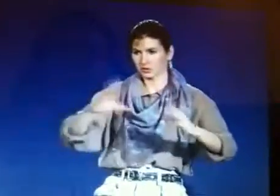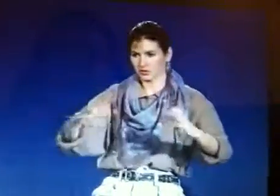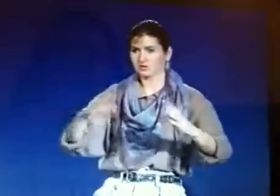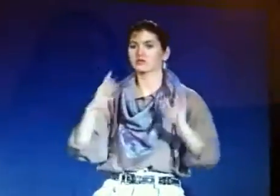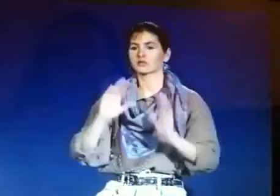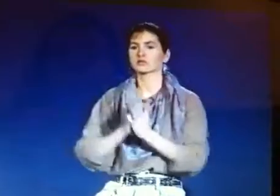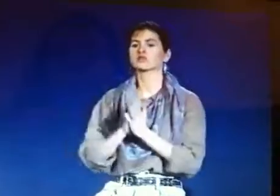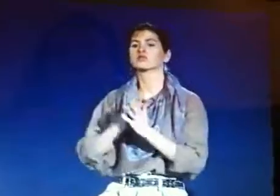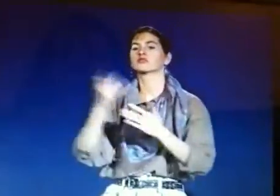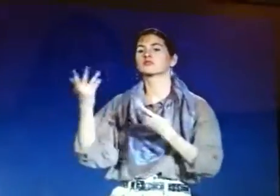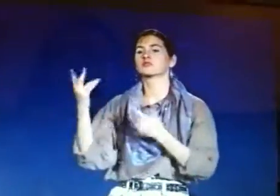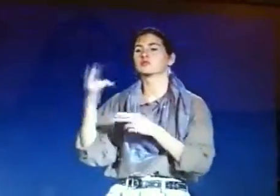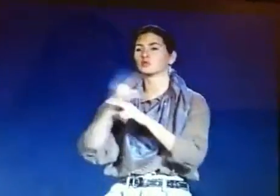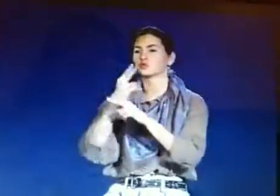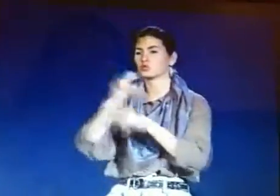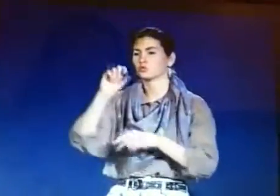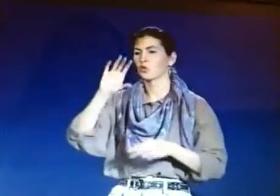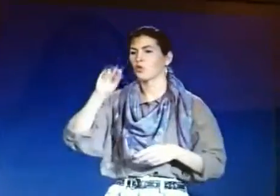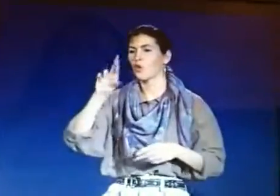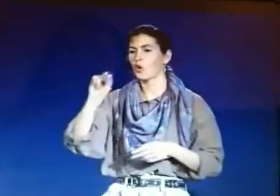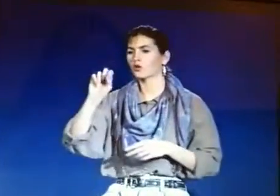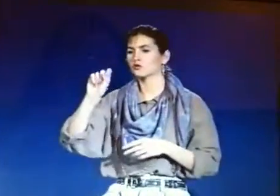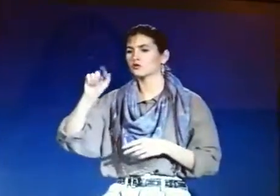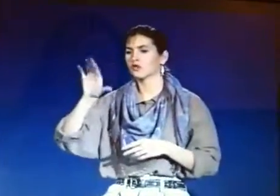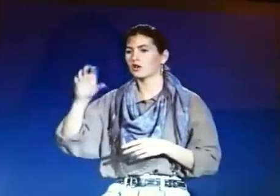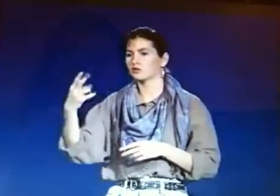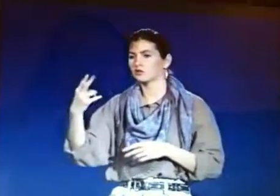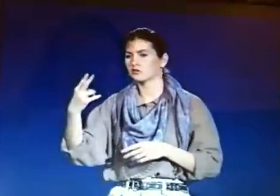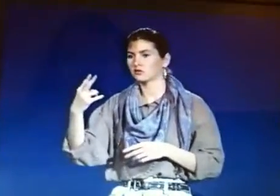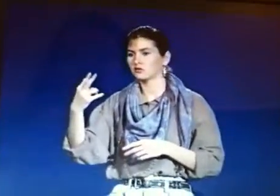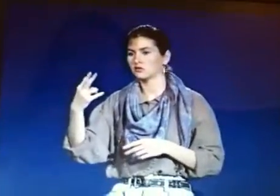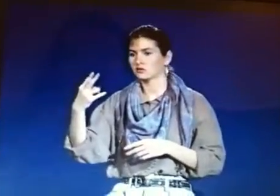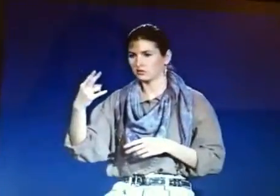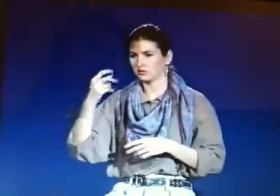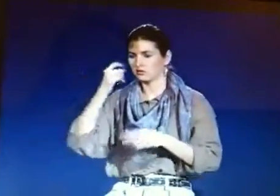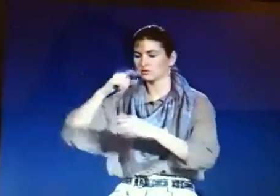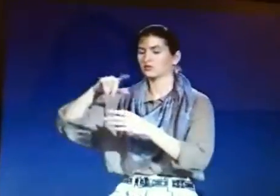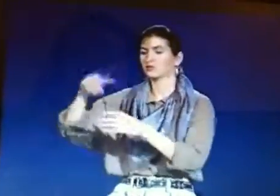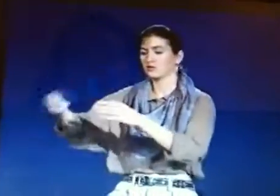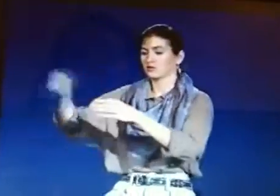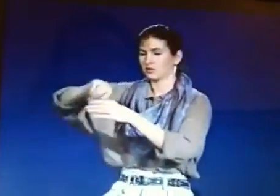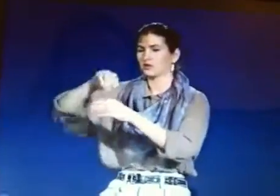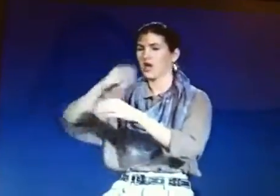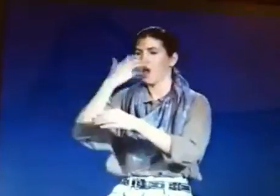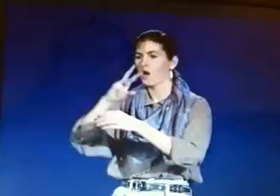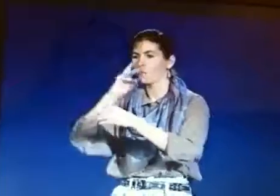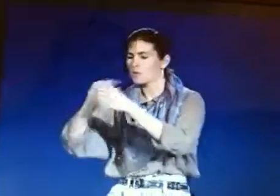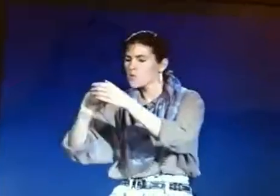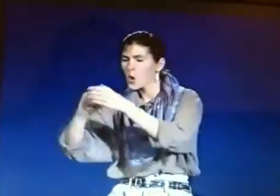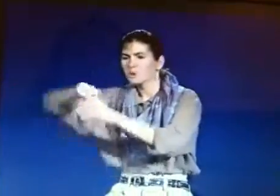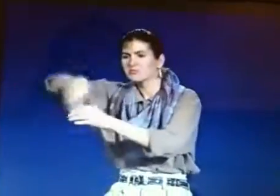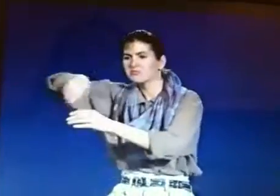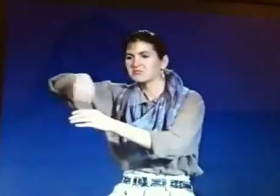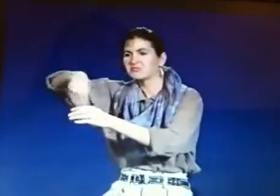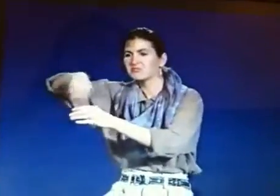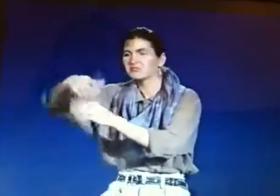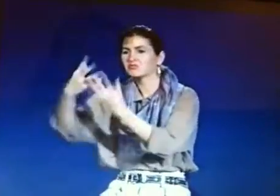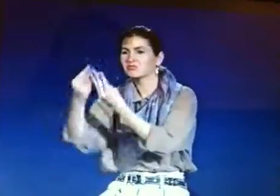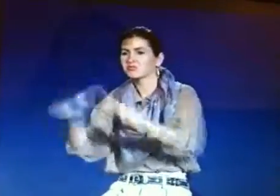some, the water and the wine mixture. Go ahead and put that in a separate dish. And now take some